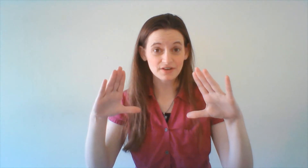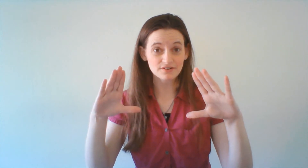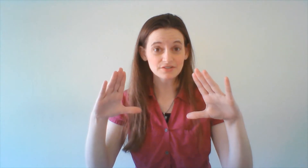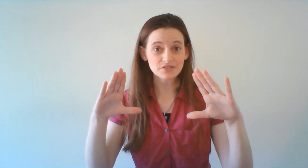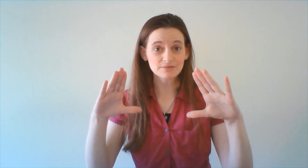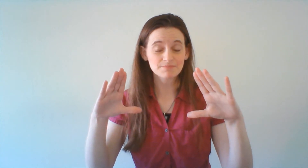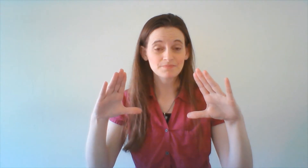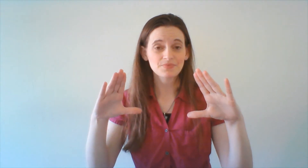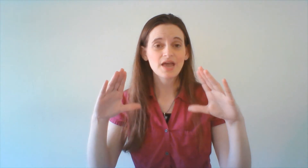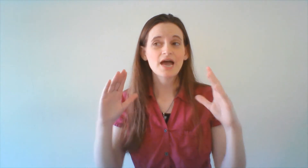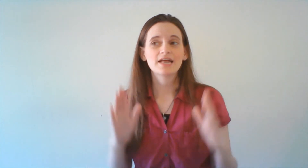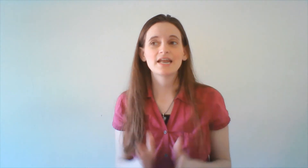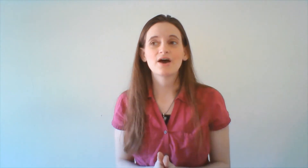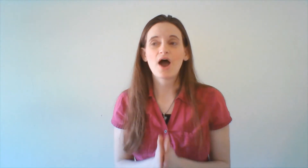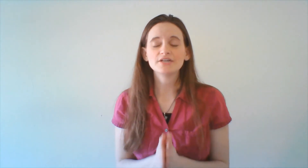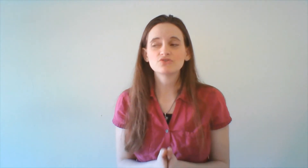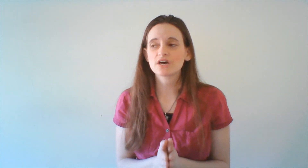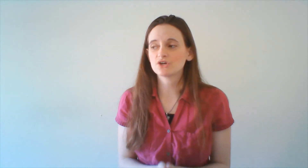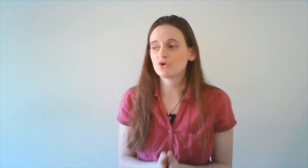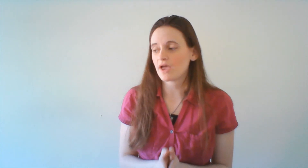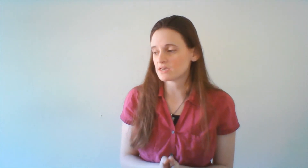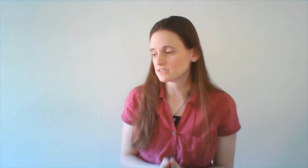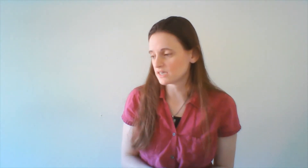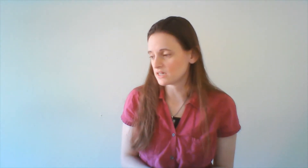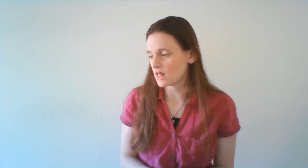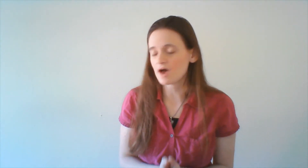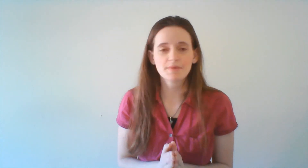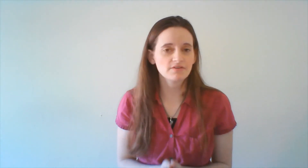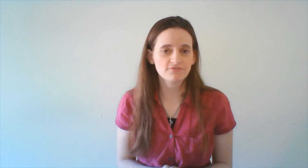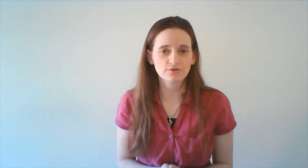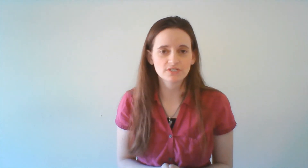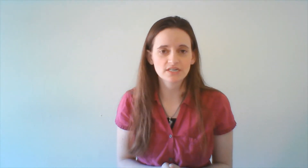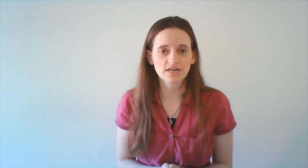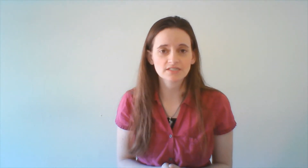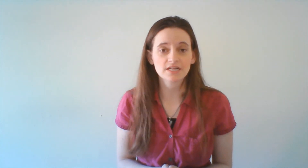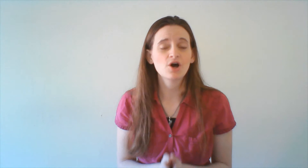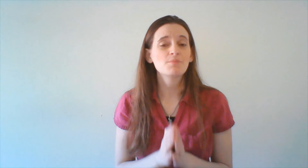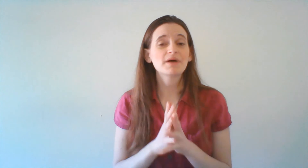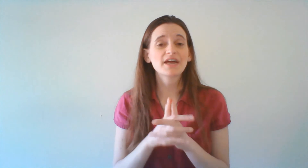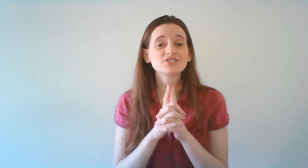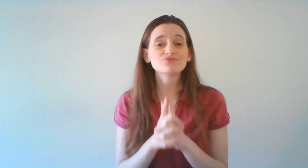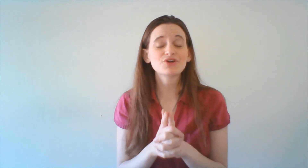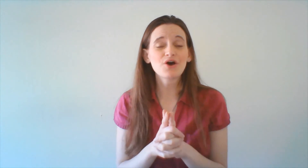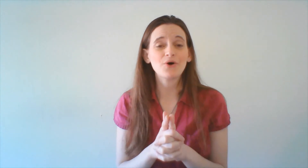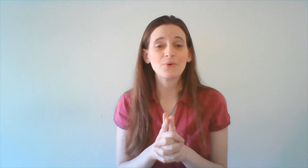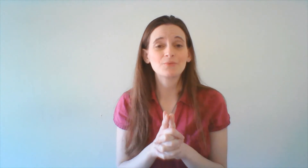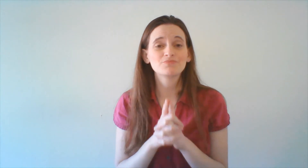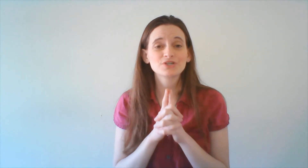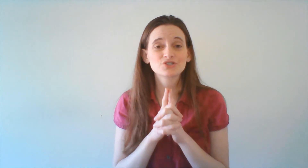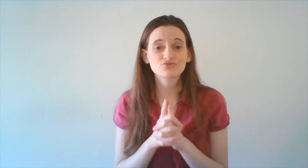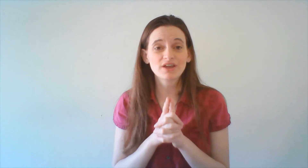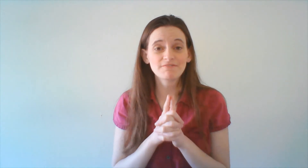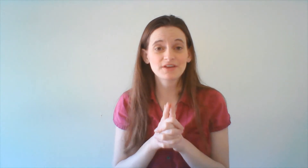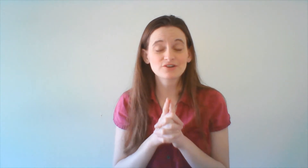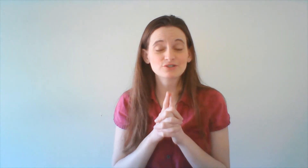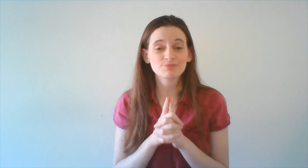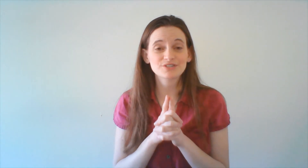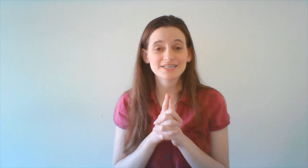fingers. Now, I do not know ASL. I'm not fluent in ASL, but I do know straight fingers put